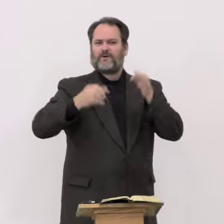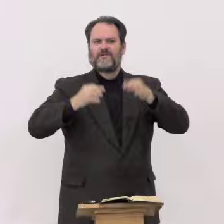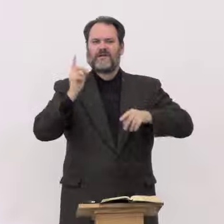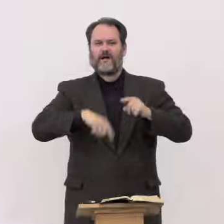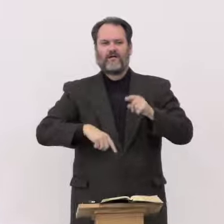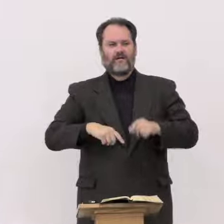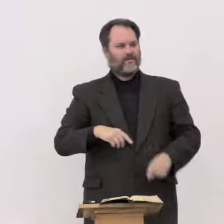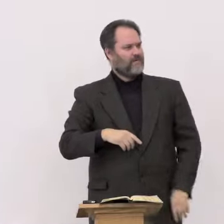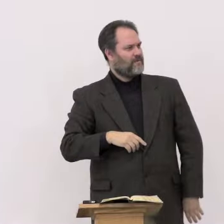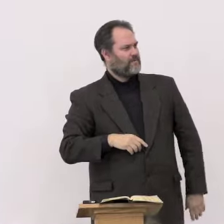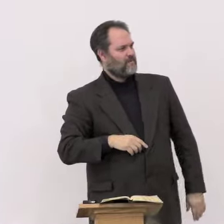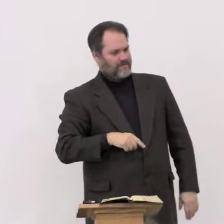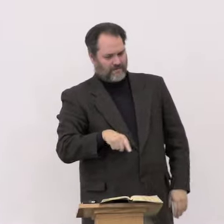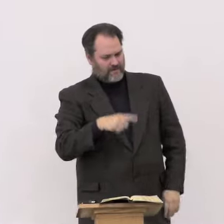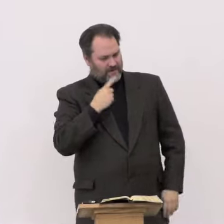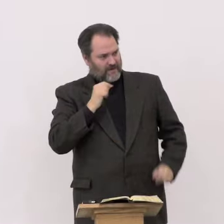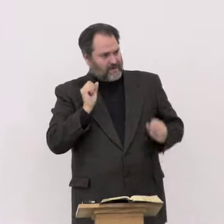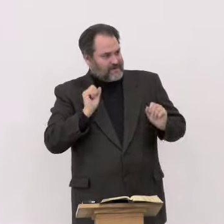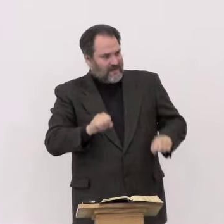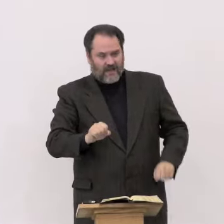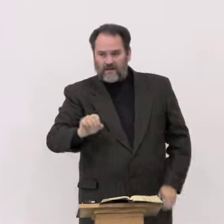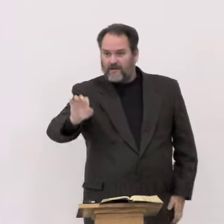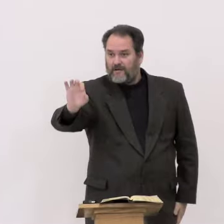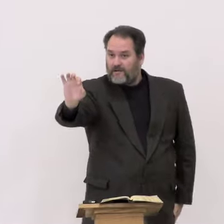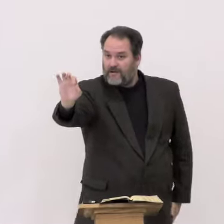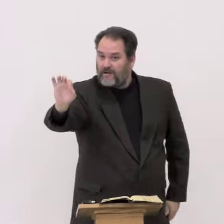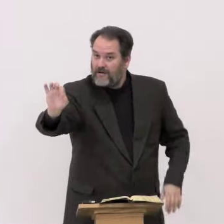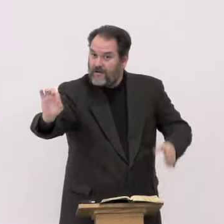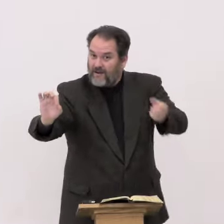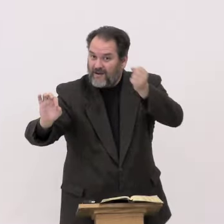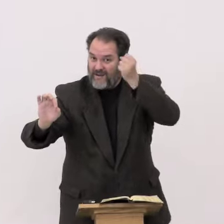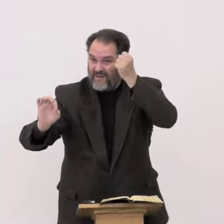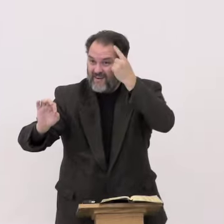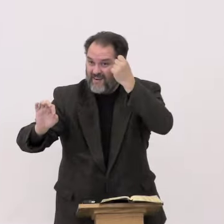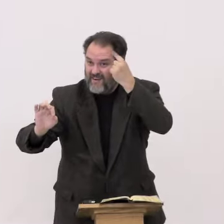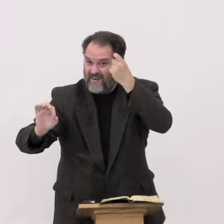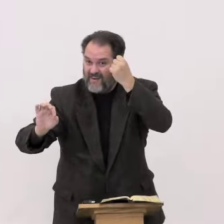you can't judge and all that. But it says you can understand.